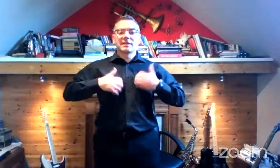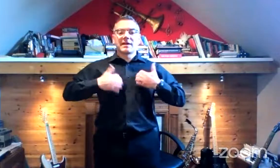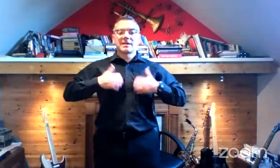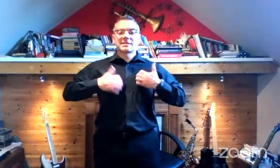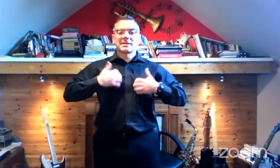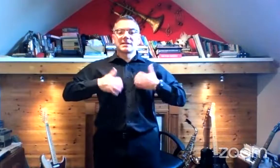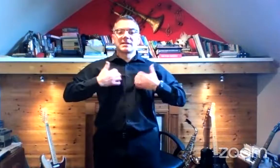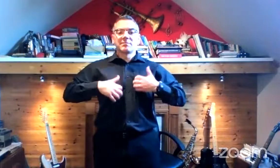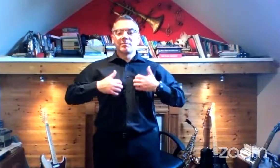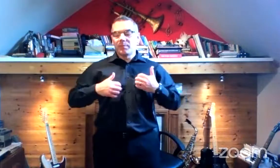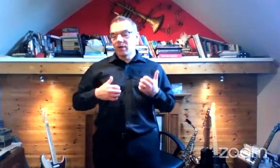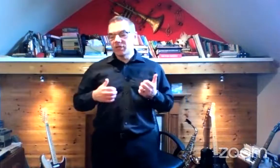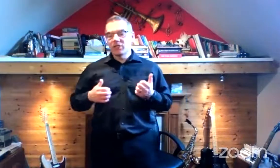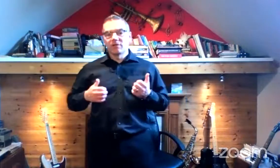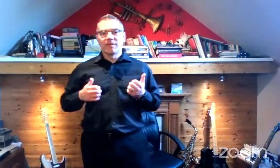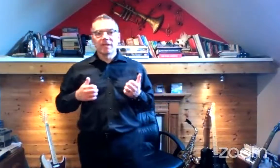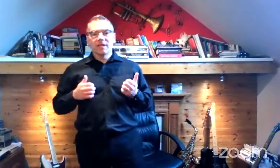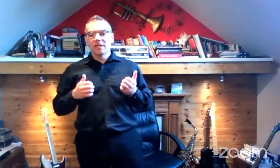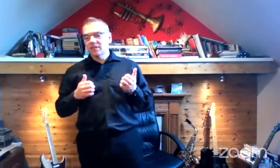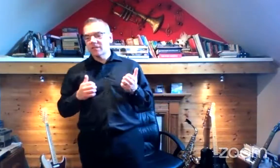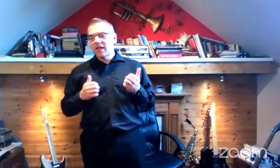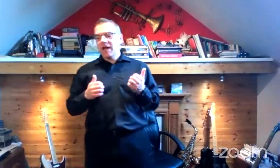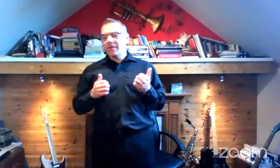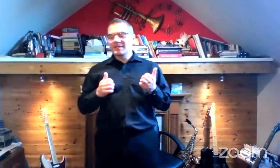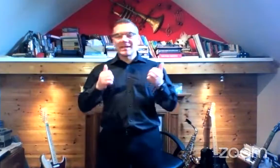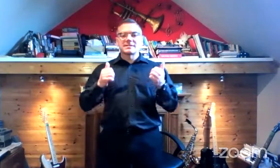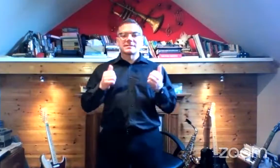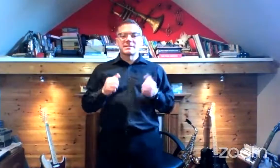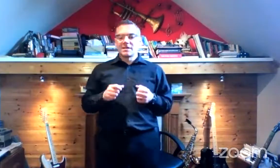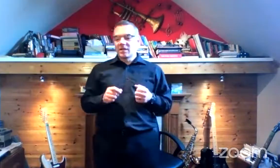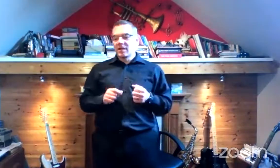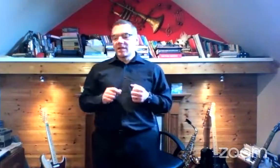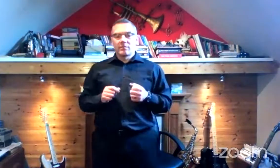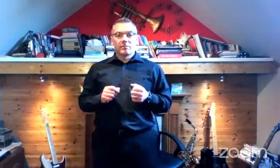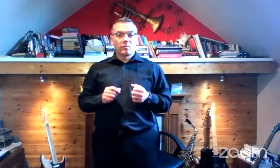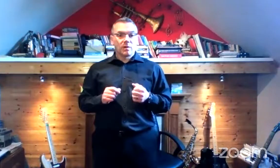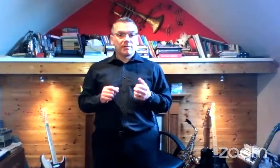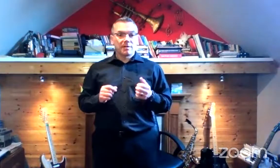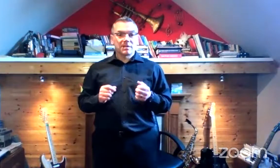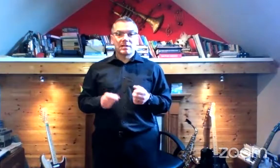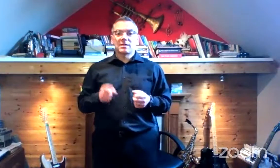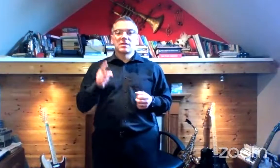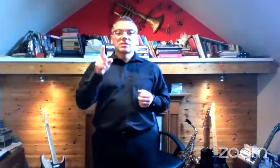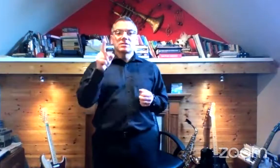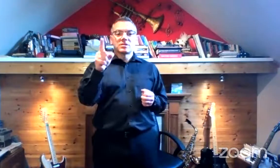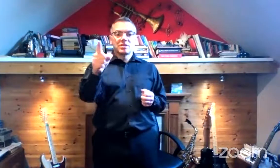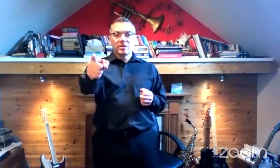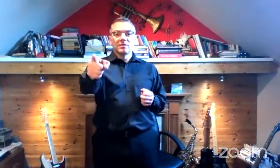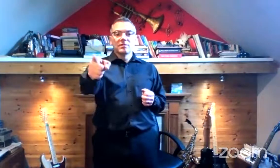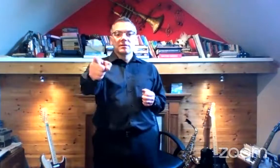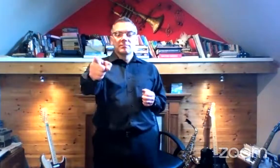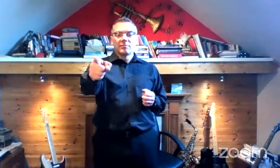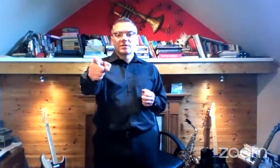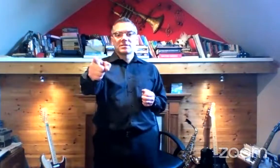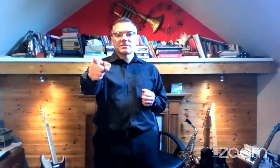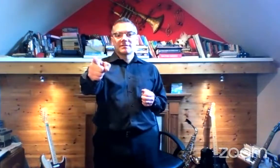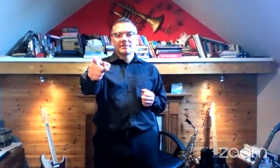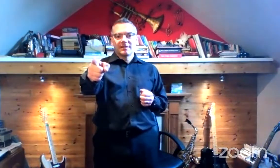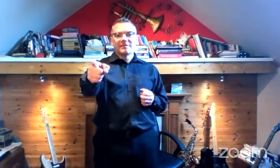like that. Polish your fingernails. I'm excited. Why you're excited? Because you point in